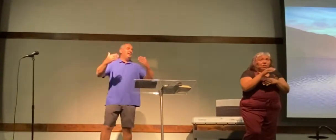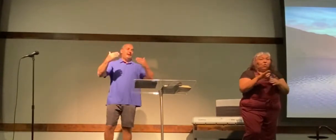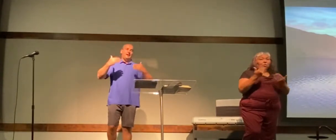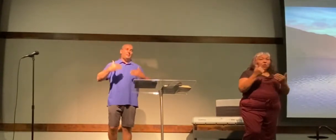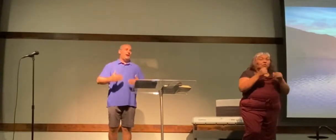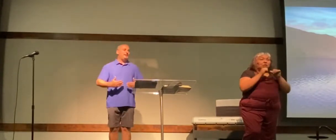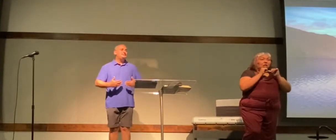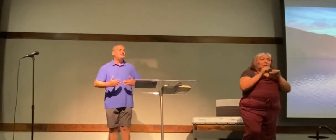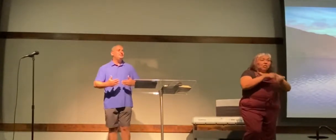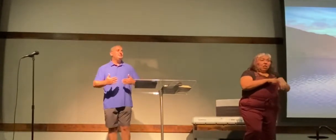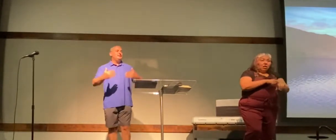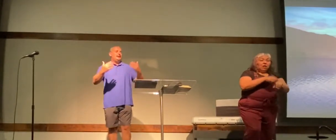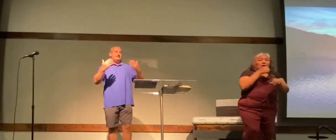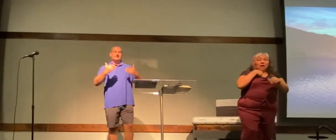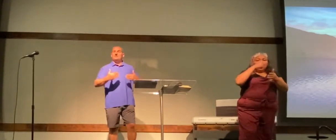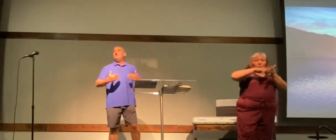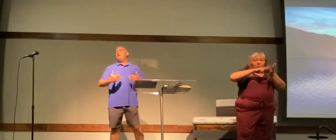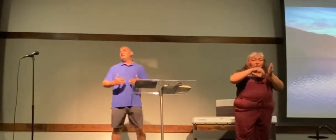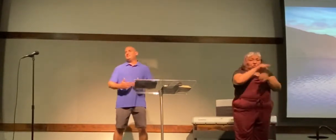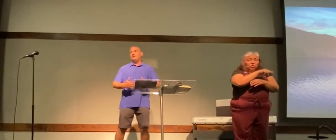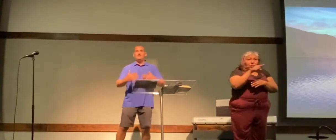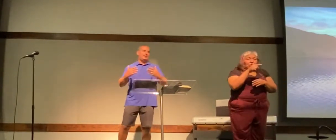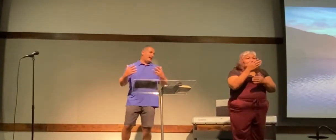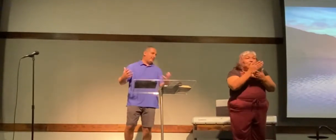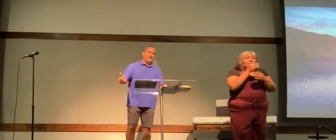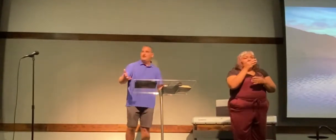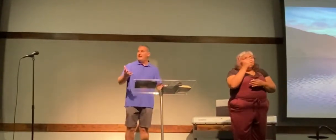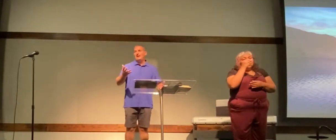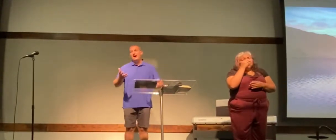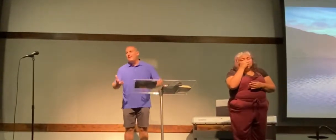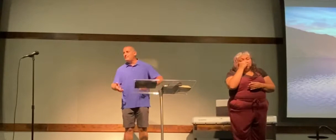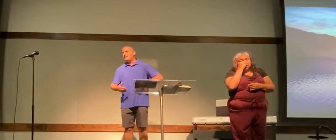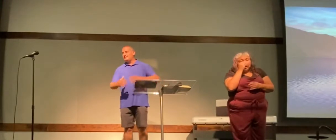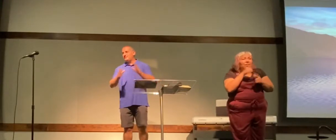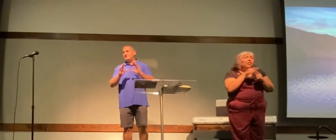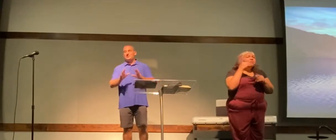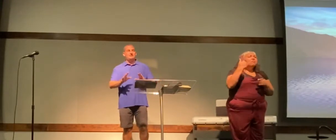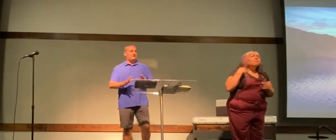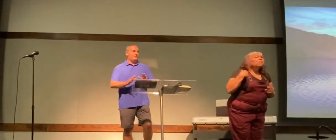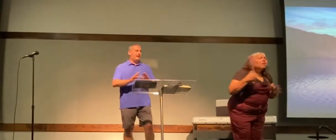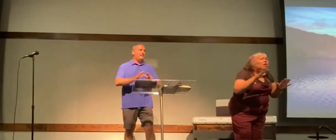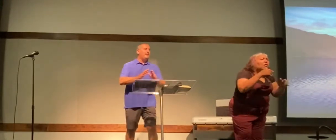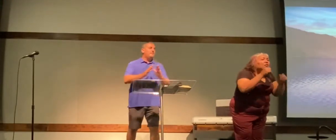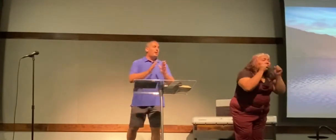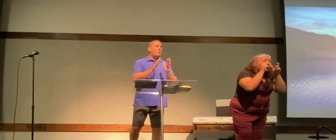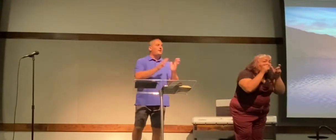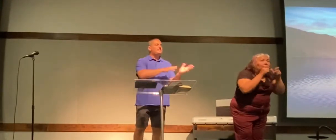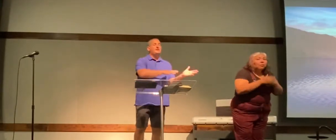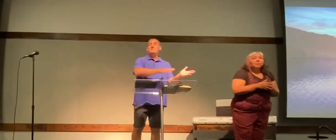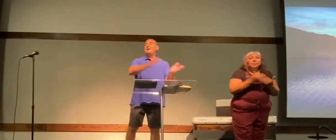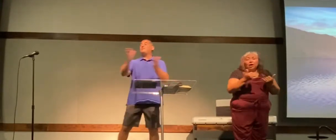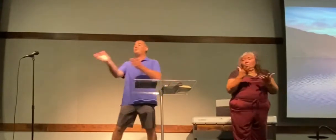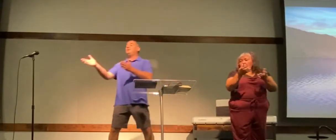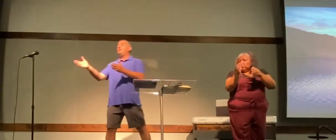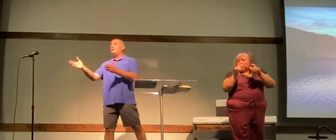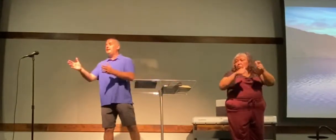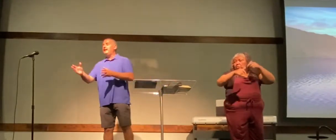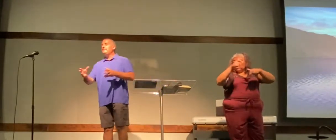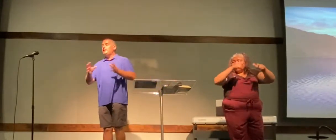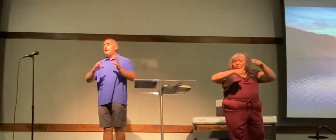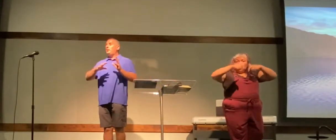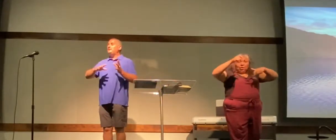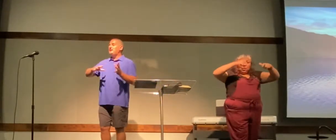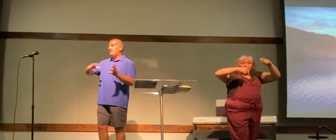long, and I read it to you, and some of you fell asleep, and then I had to wake you back up because I was just reading to you, okay? But I want to take you back further,